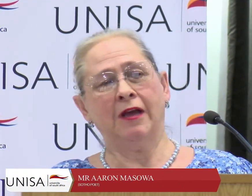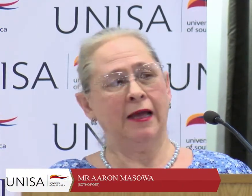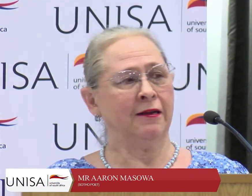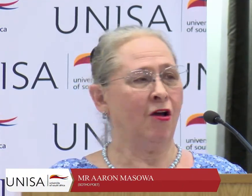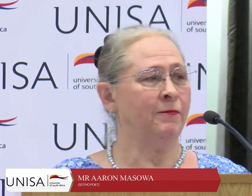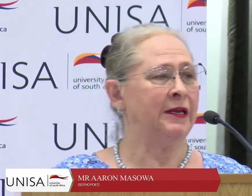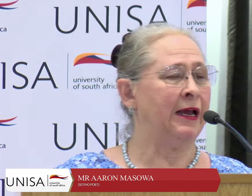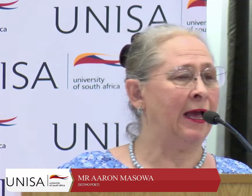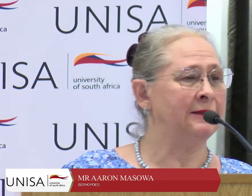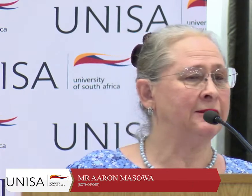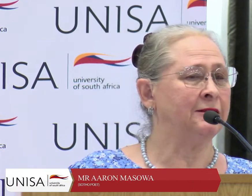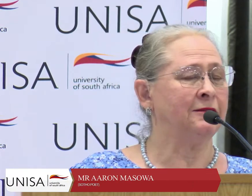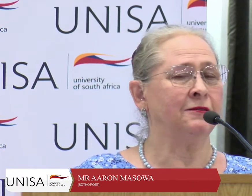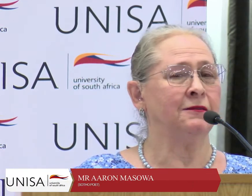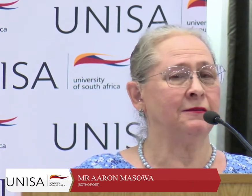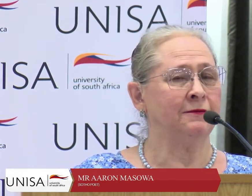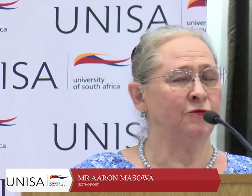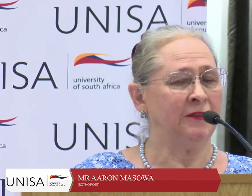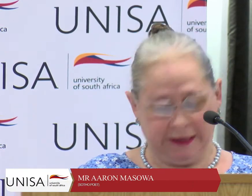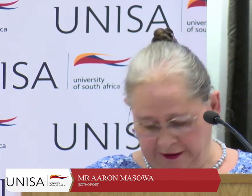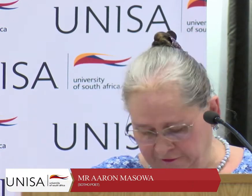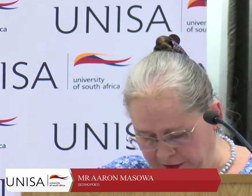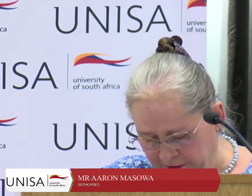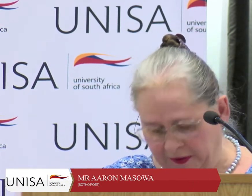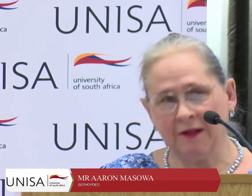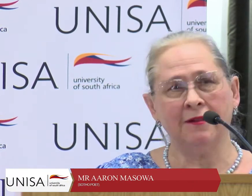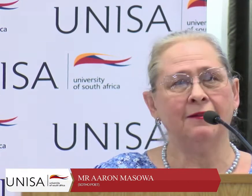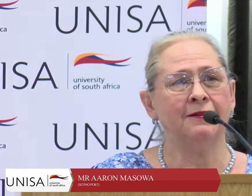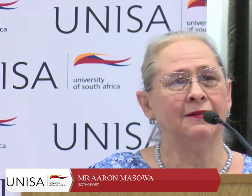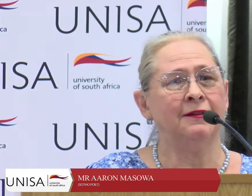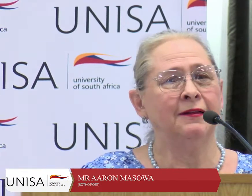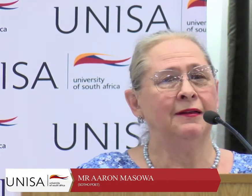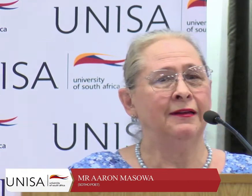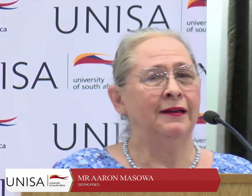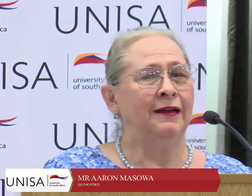how you can communicate with deaf people,